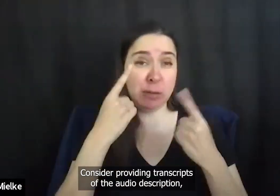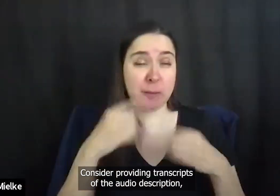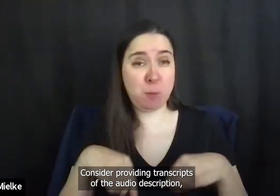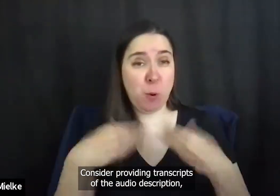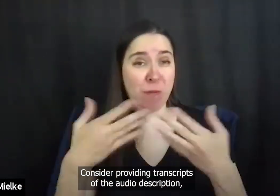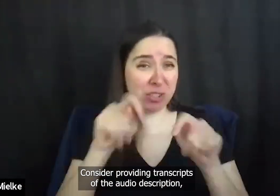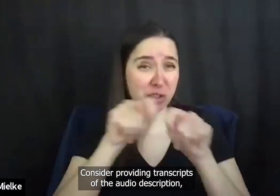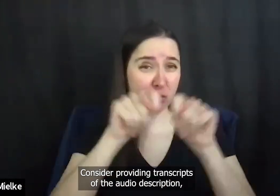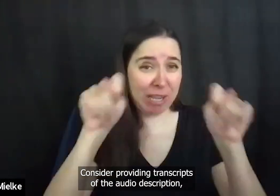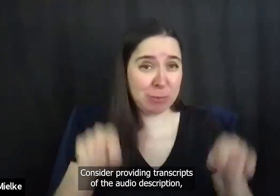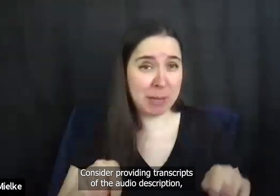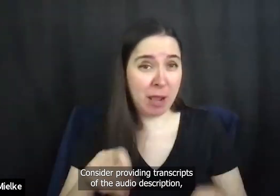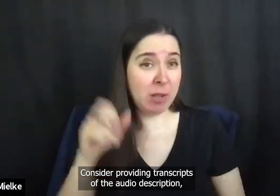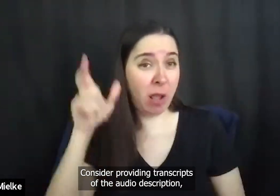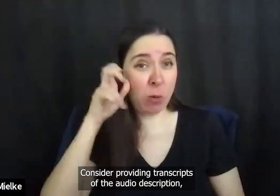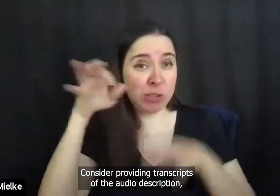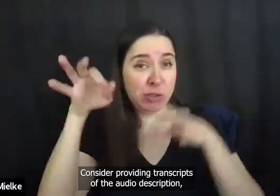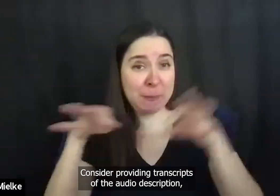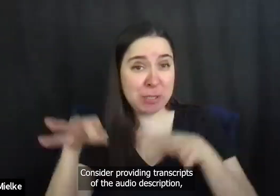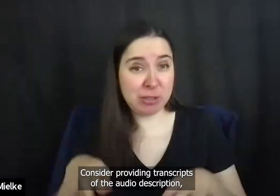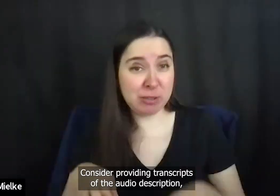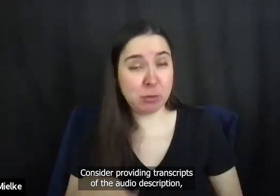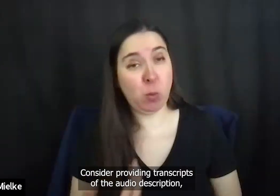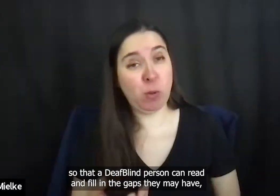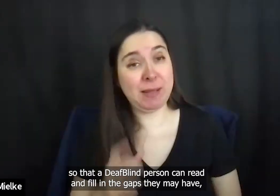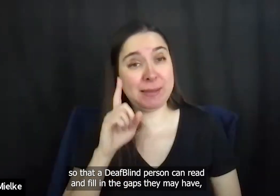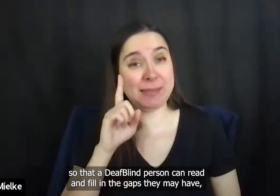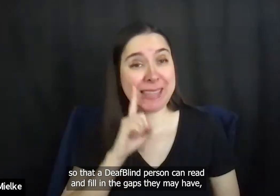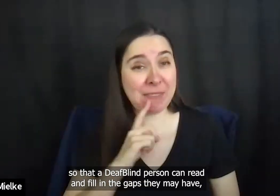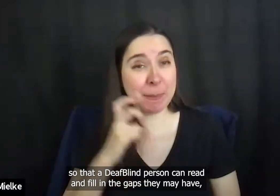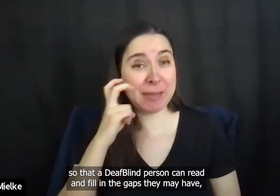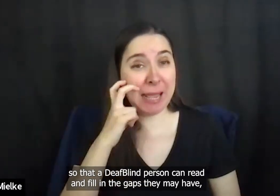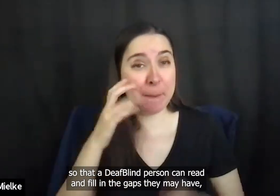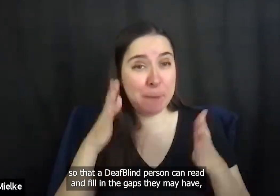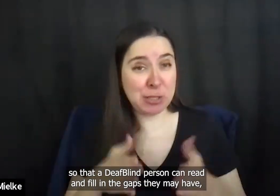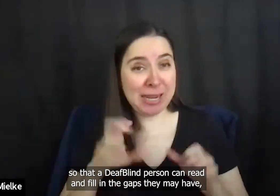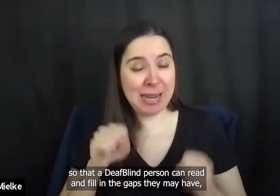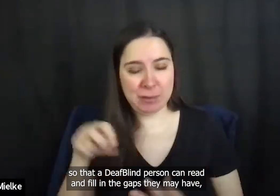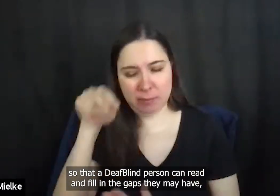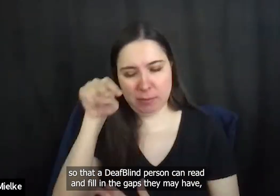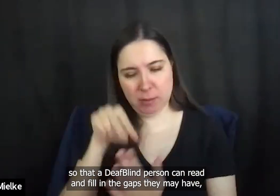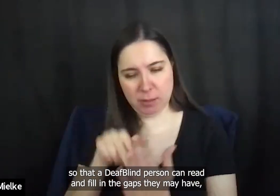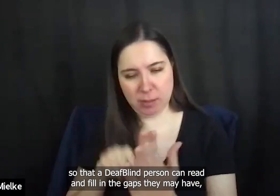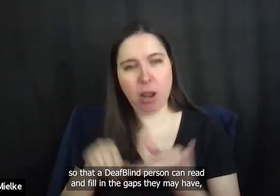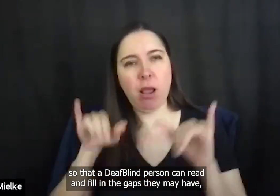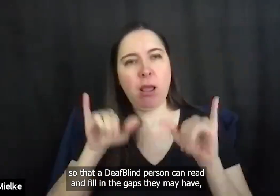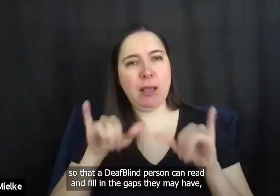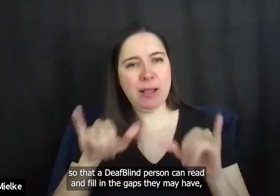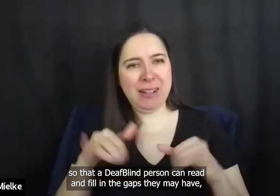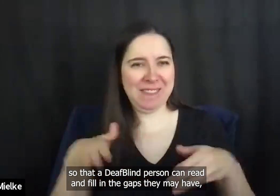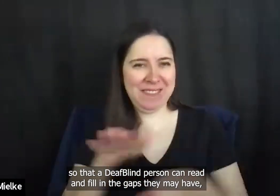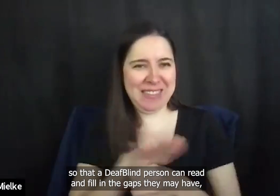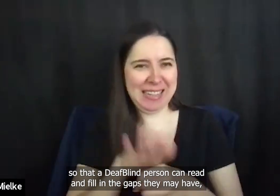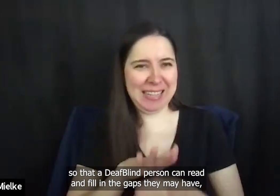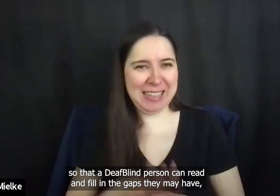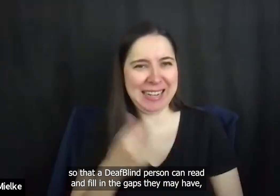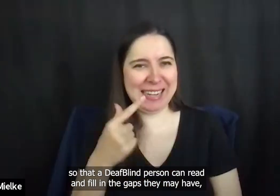Consider providing transcripts of the audio description so that a deafblind person can read and fill in the gaps they may have